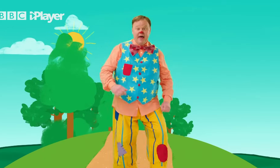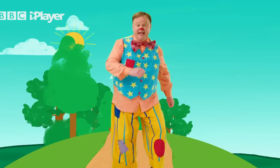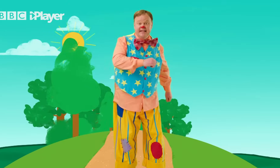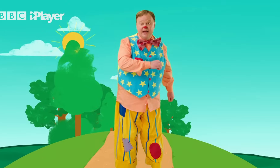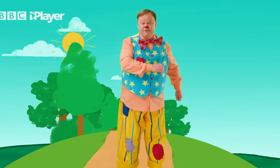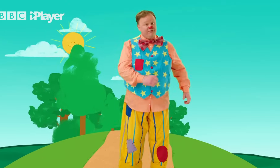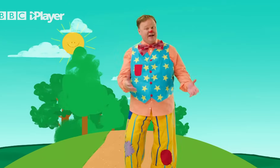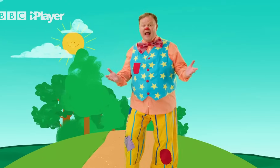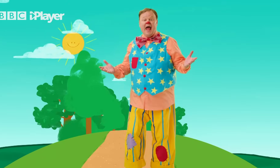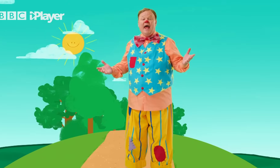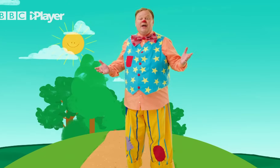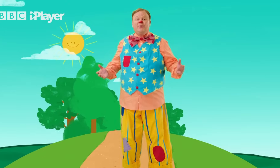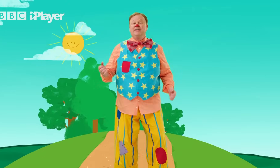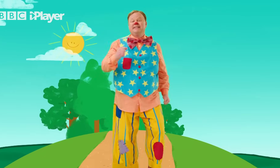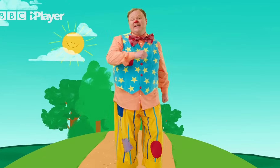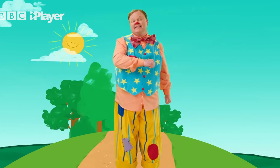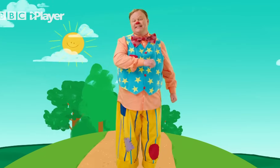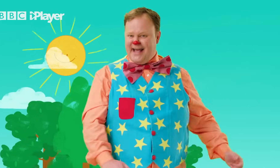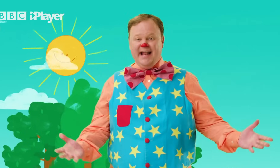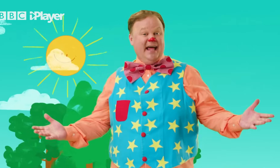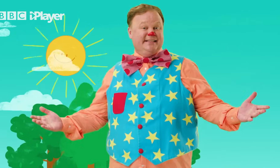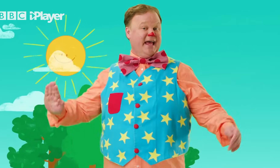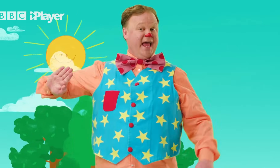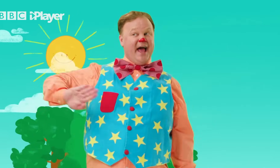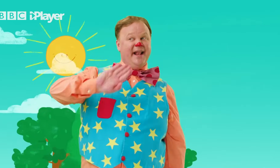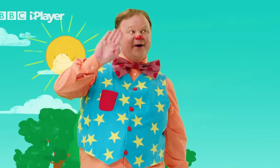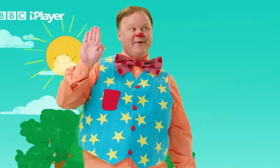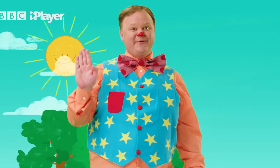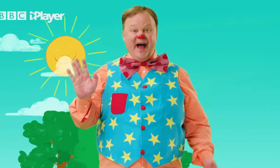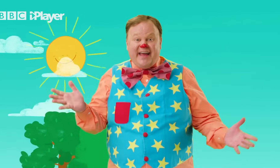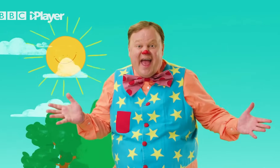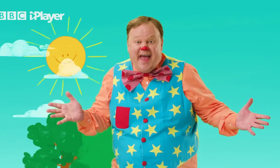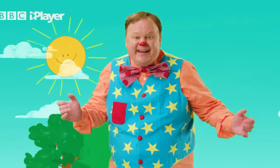many different languages, let's say hello again.